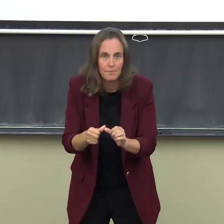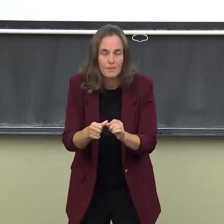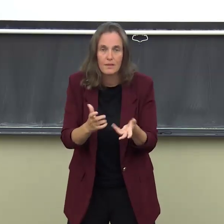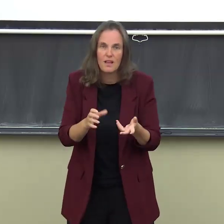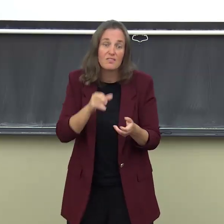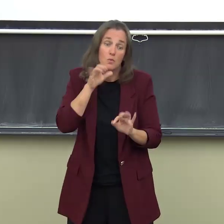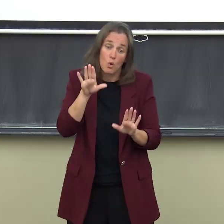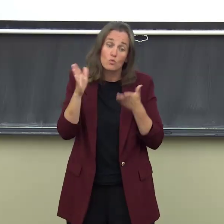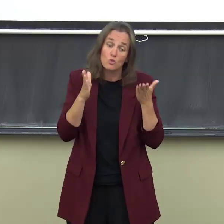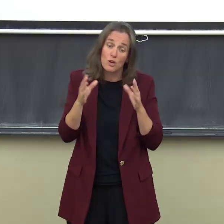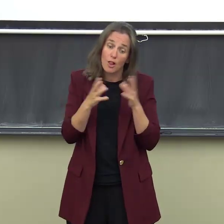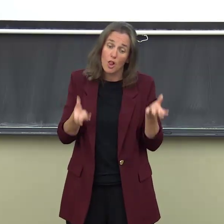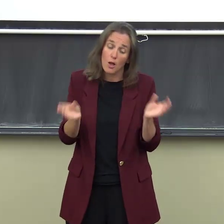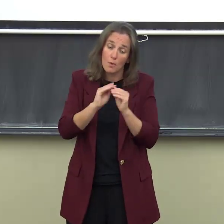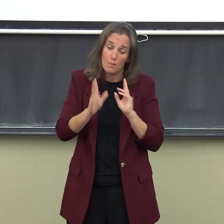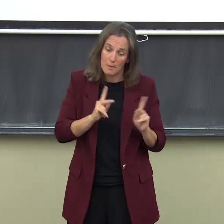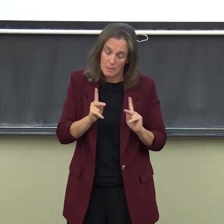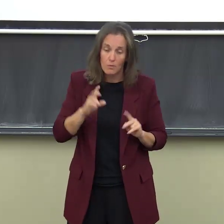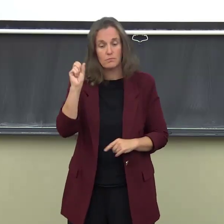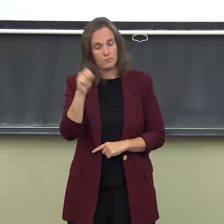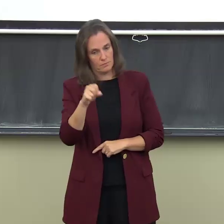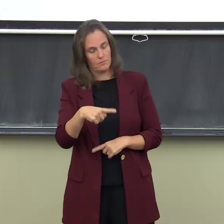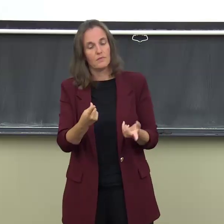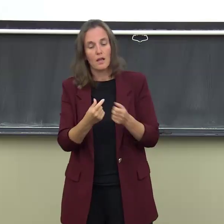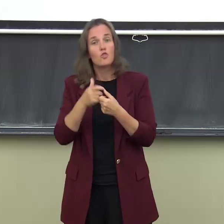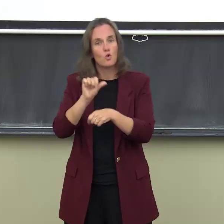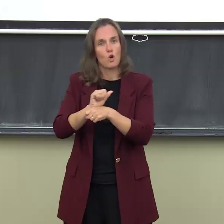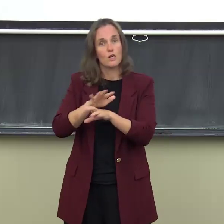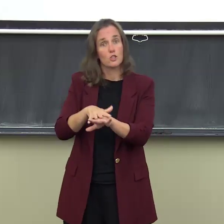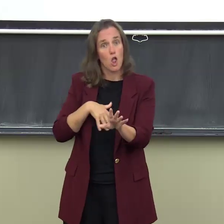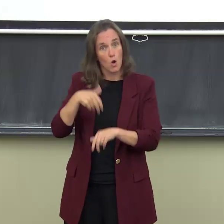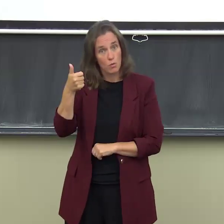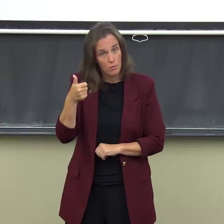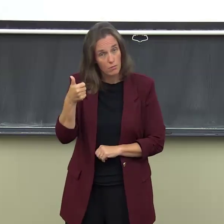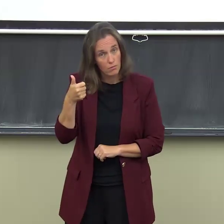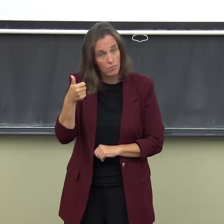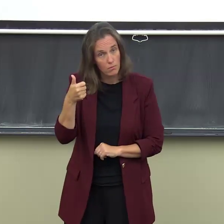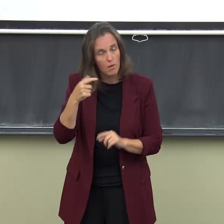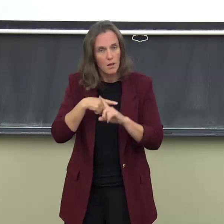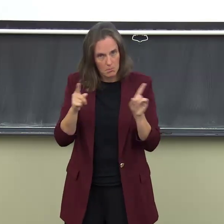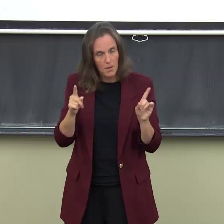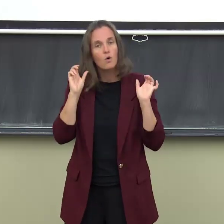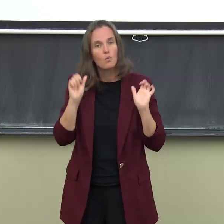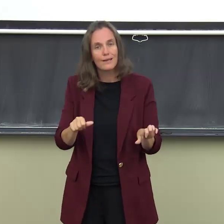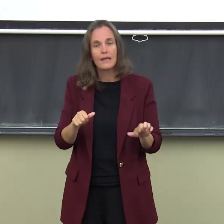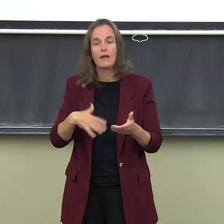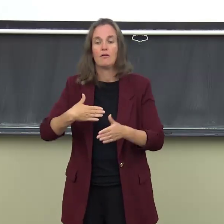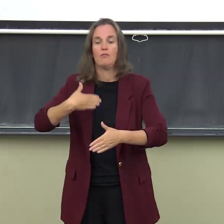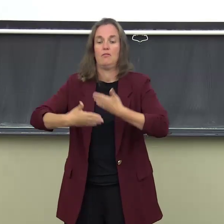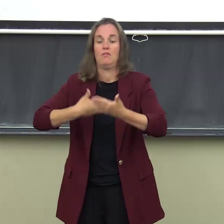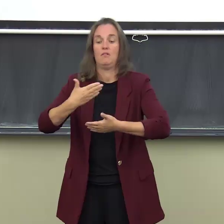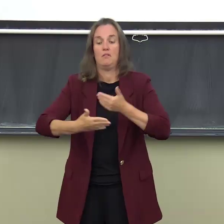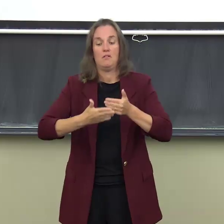more people and so forth. Yes, the work is slower, but we can go farther,